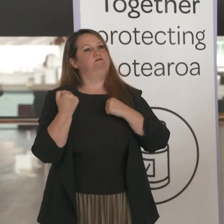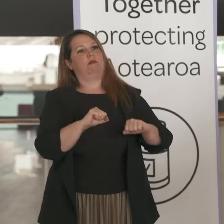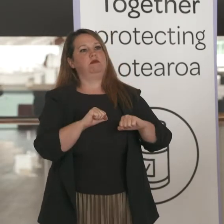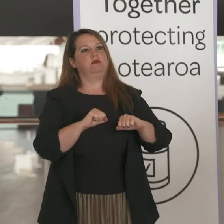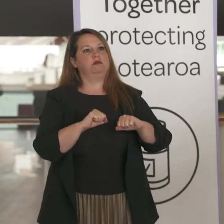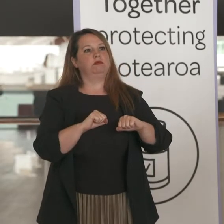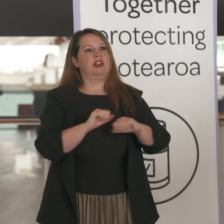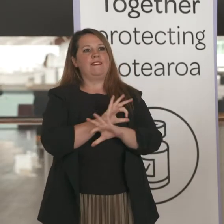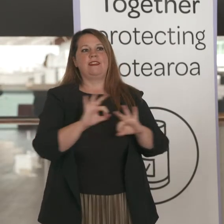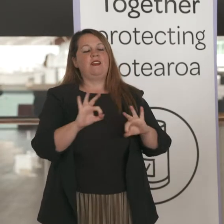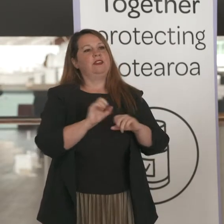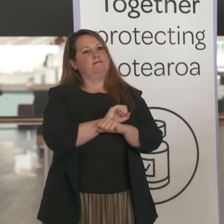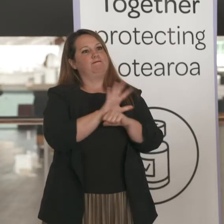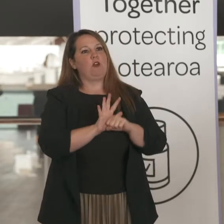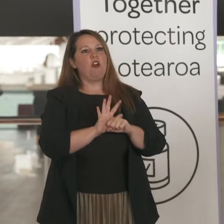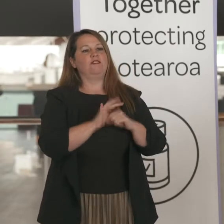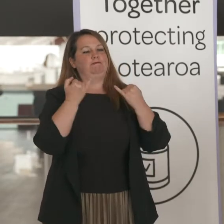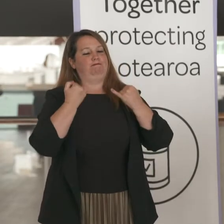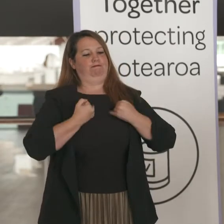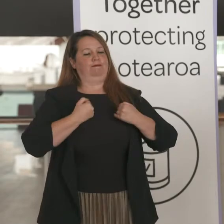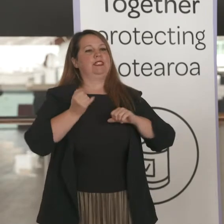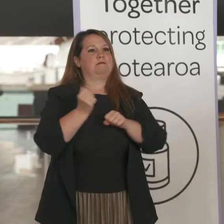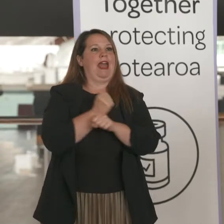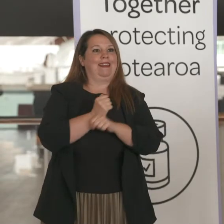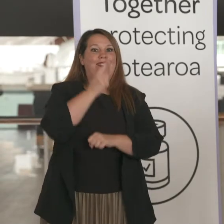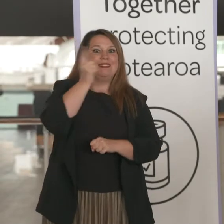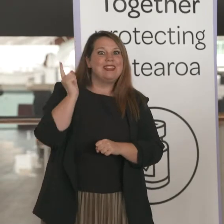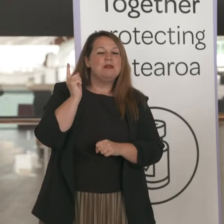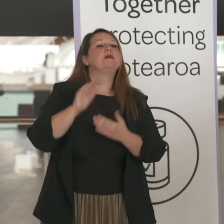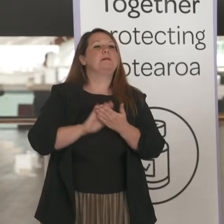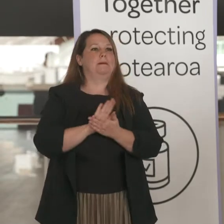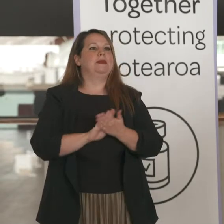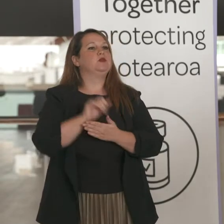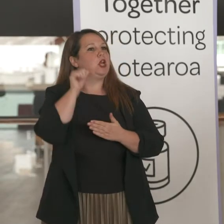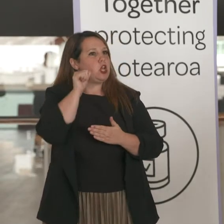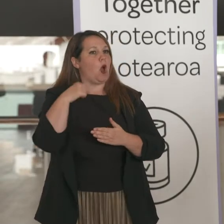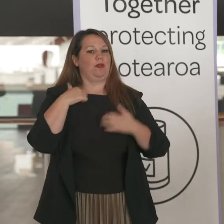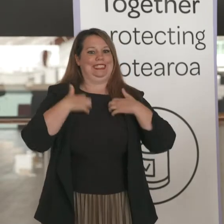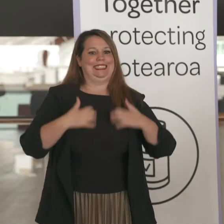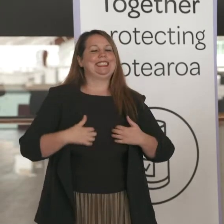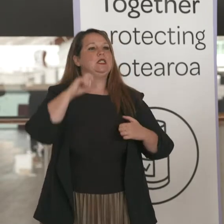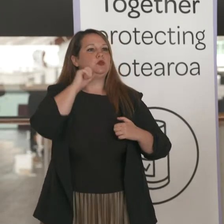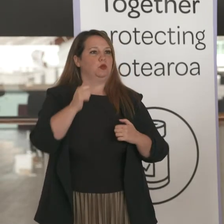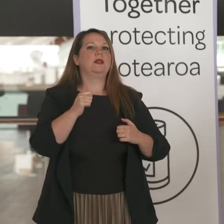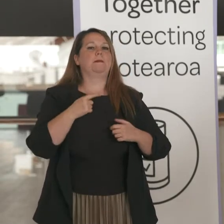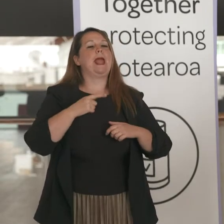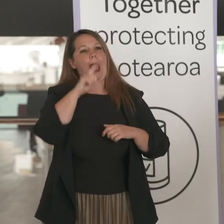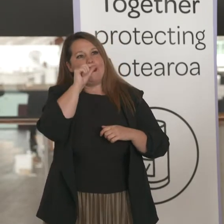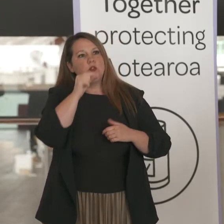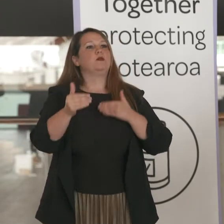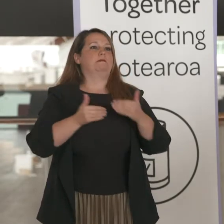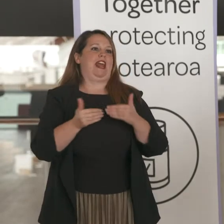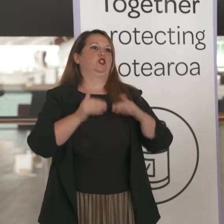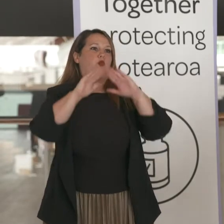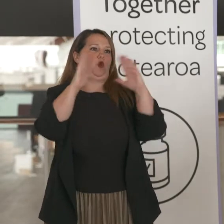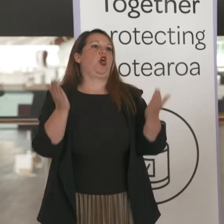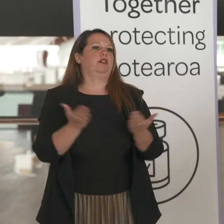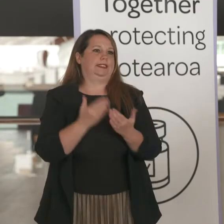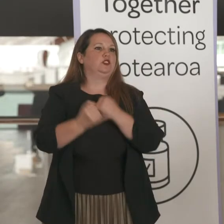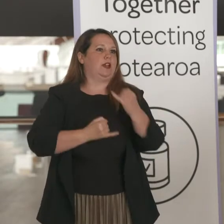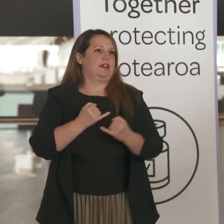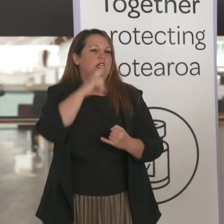So I certainly hope that this has been helpful in answering some of the questions people might have about boosters and in vaccination in general.